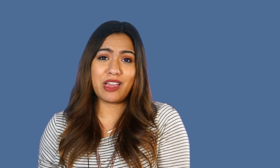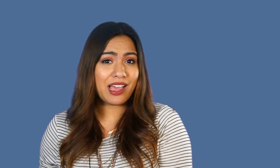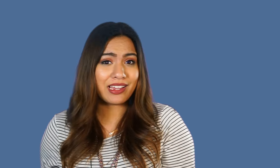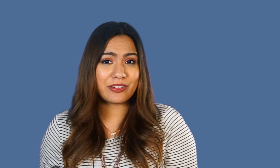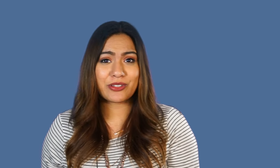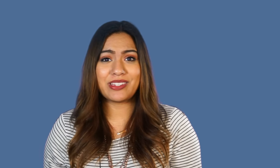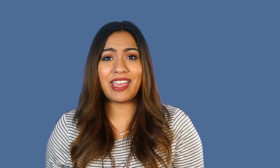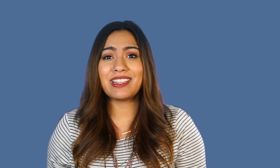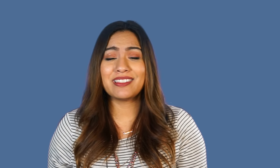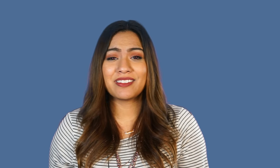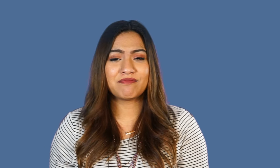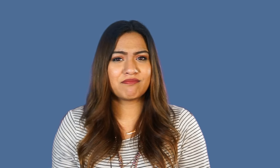not understand,